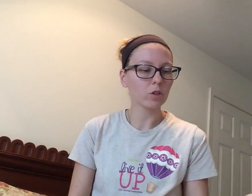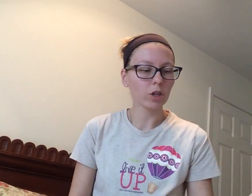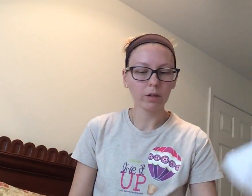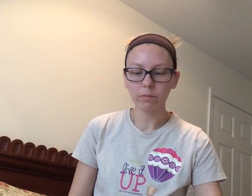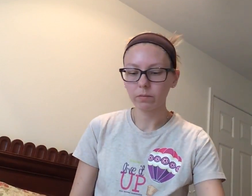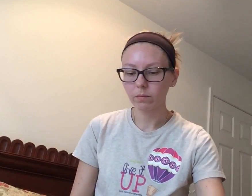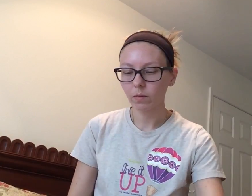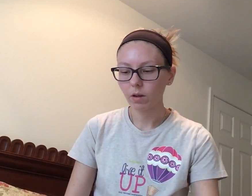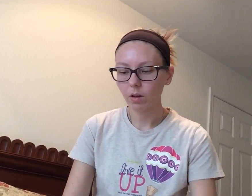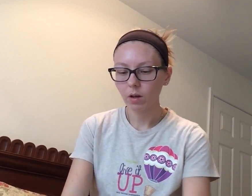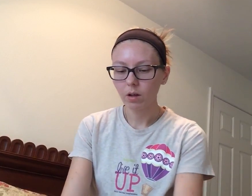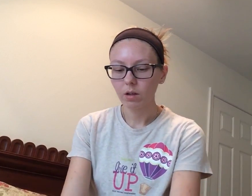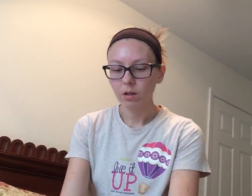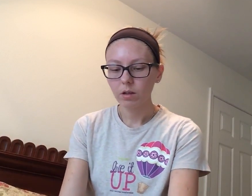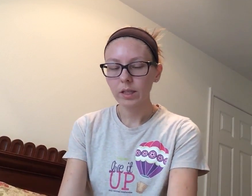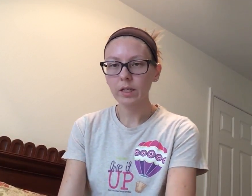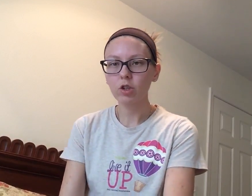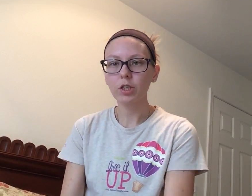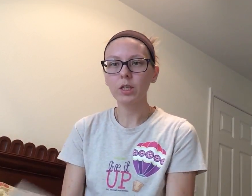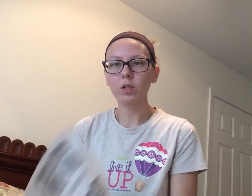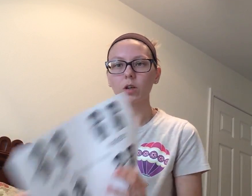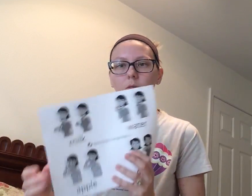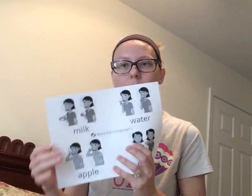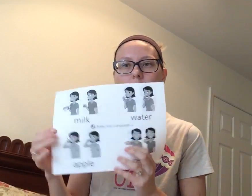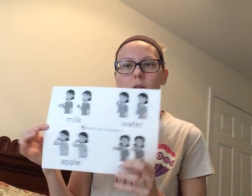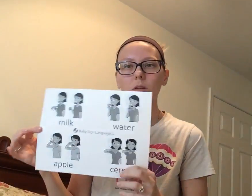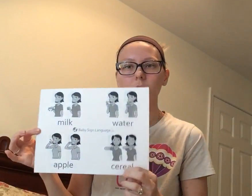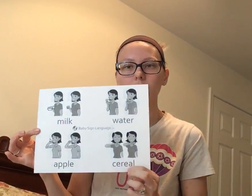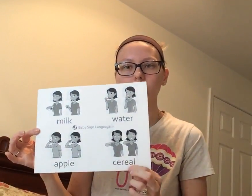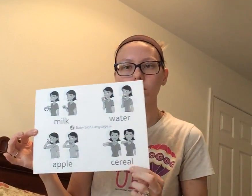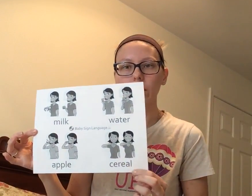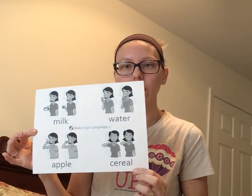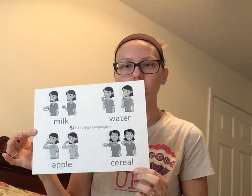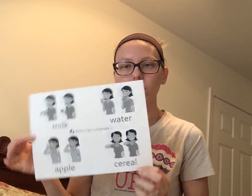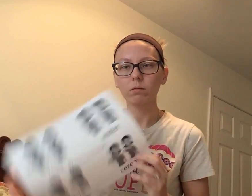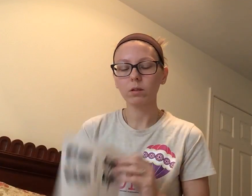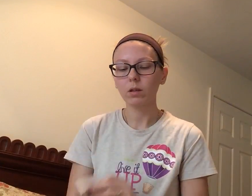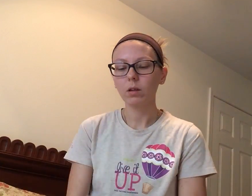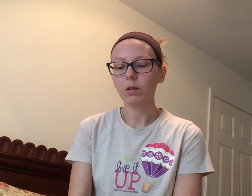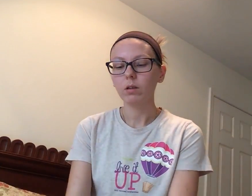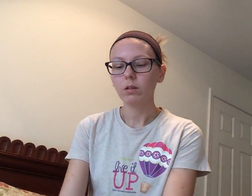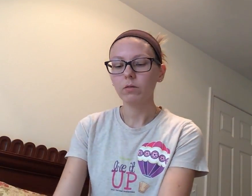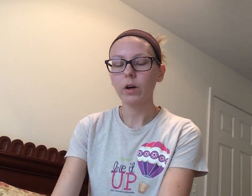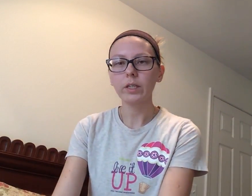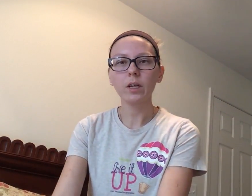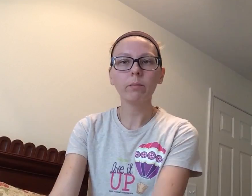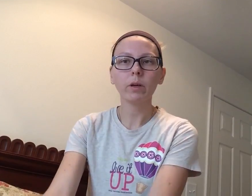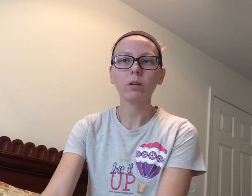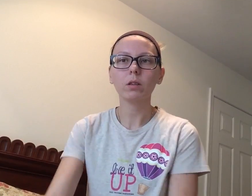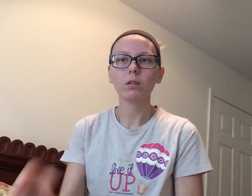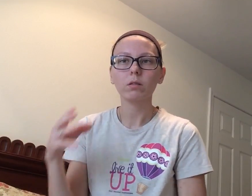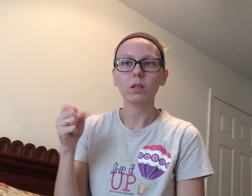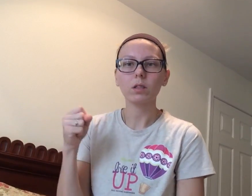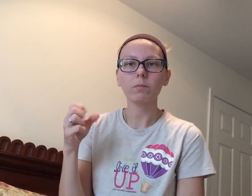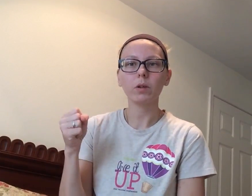first sheet. Next sheet starts with milk. Okay. We've already done milk. This is